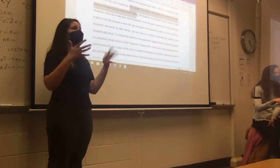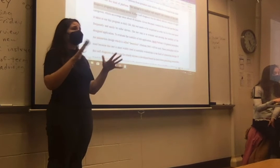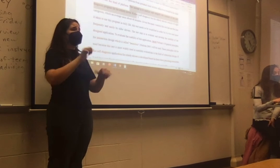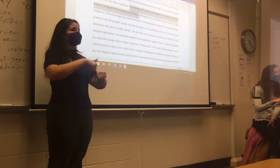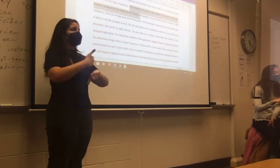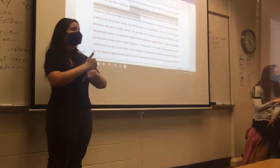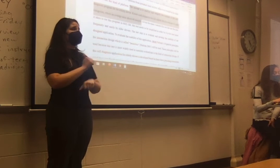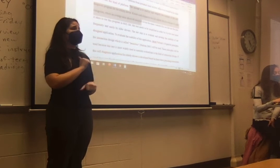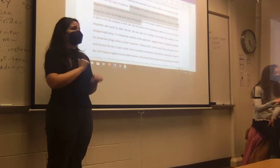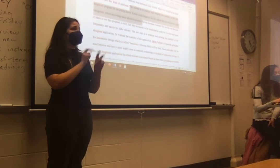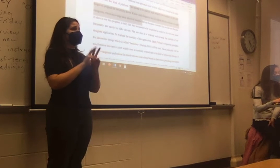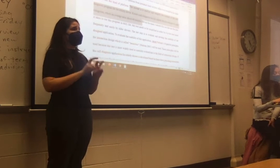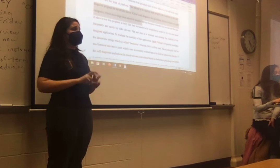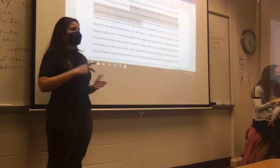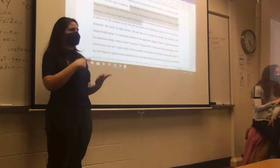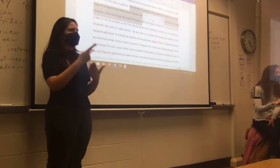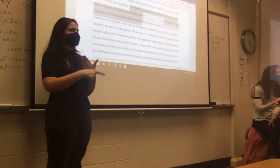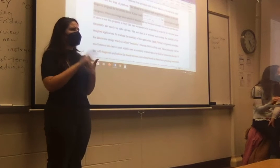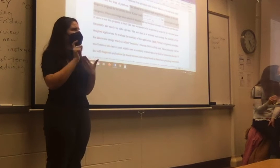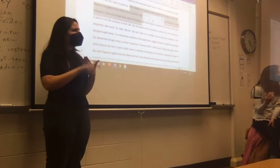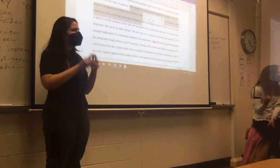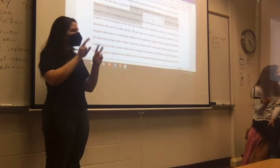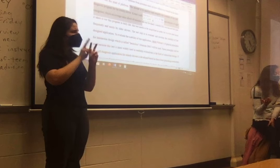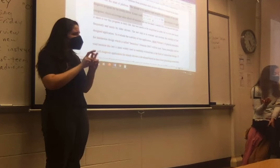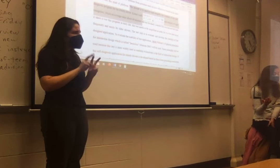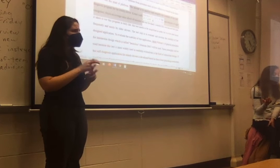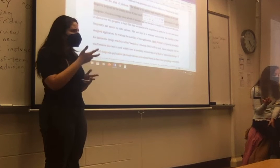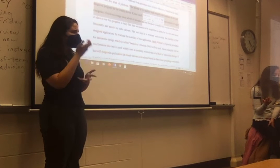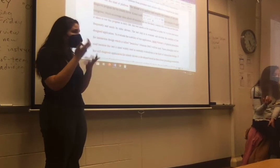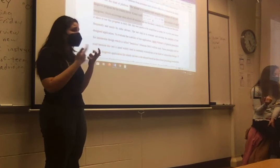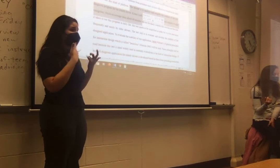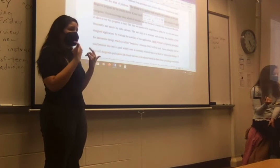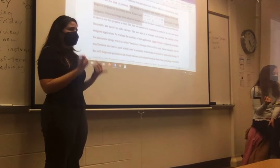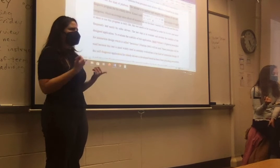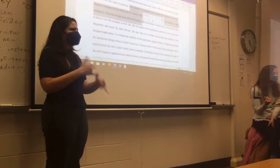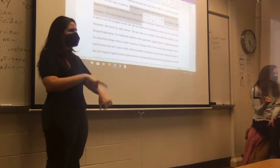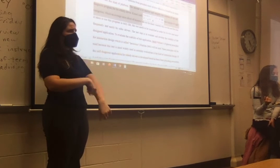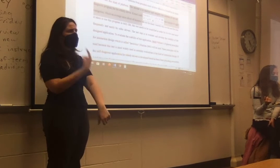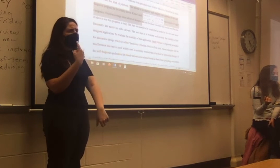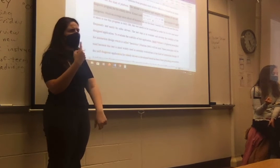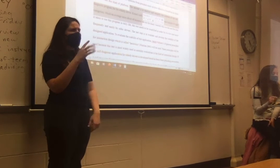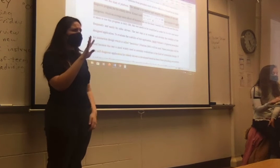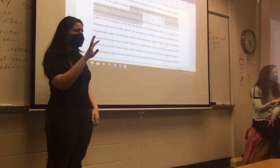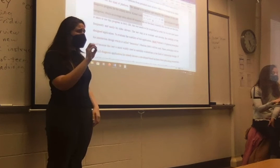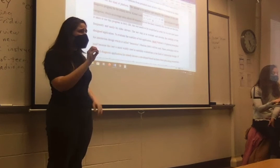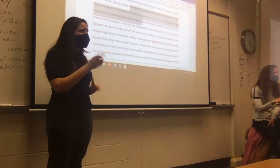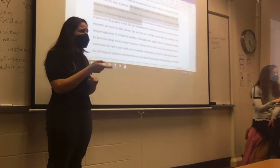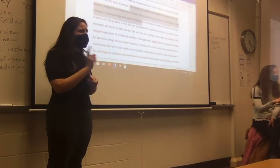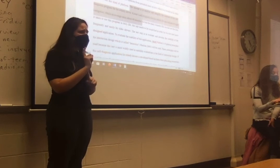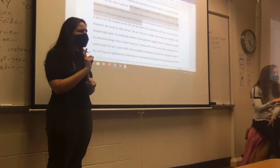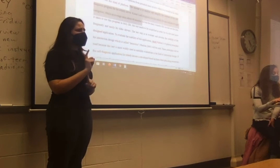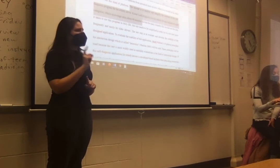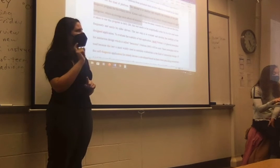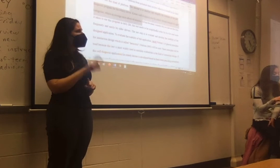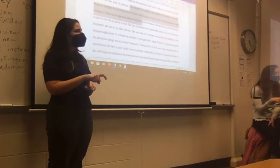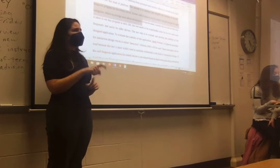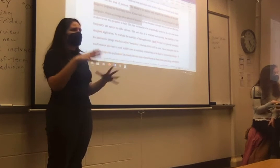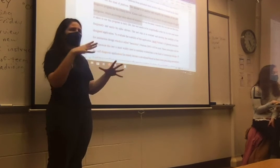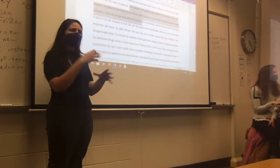So the current test is long, maybe 40 minutes. The test needs to be simplified. So this is